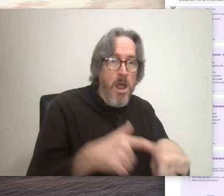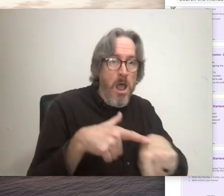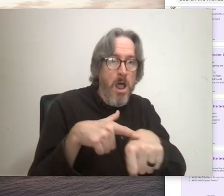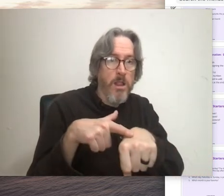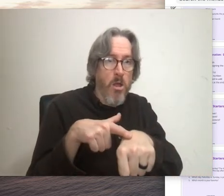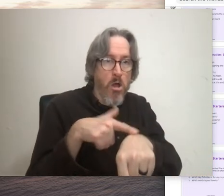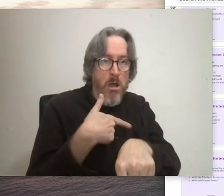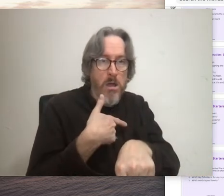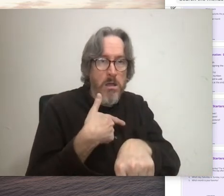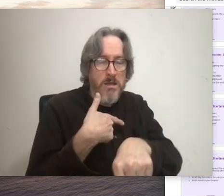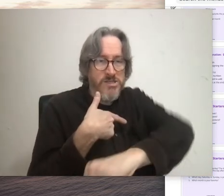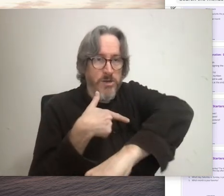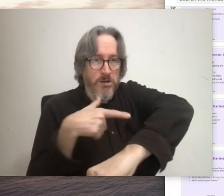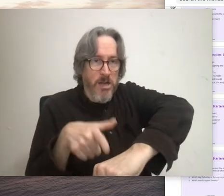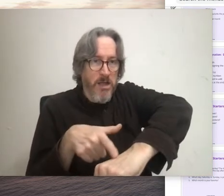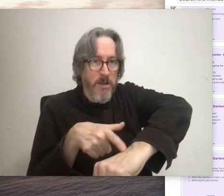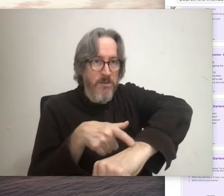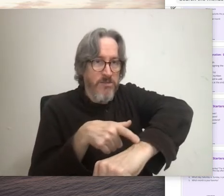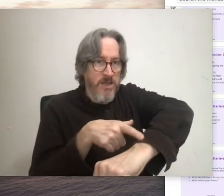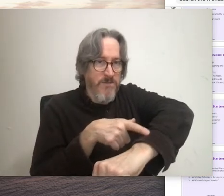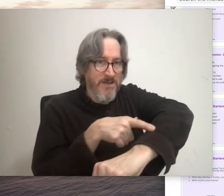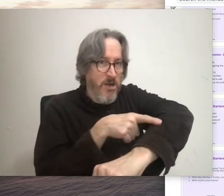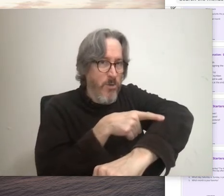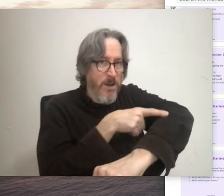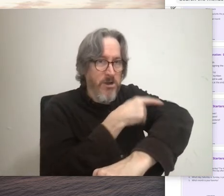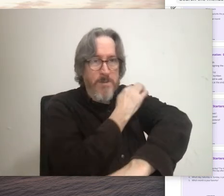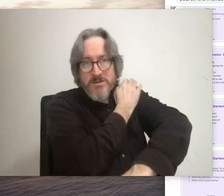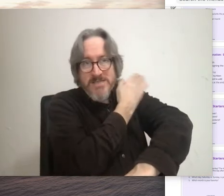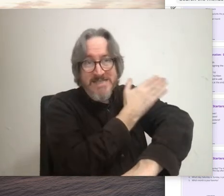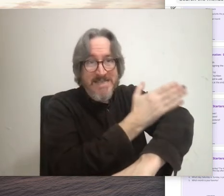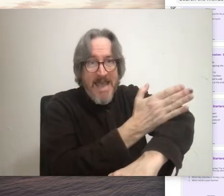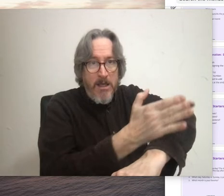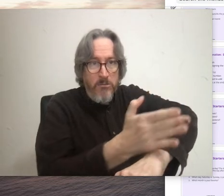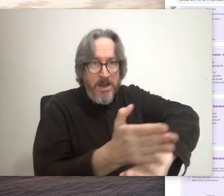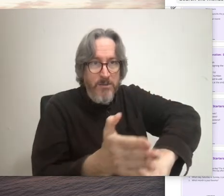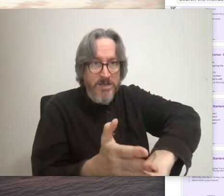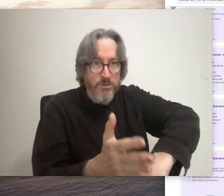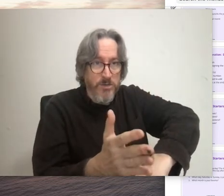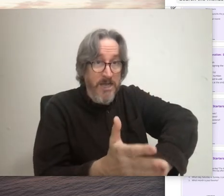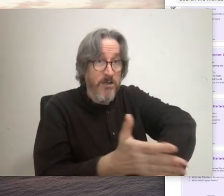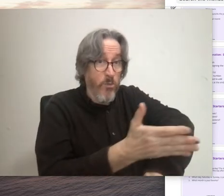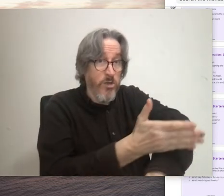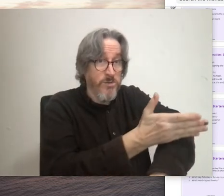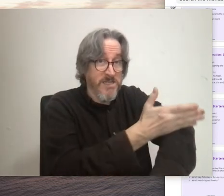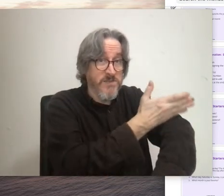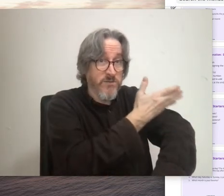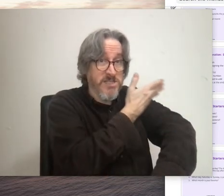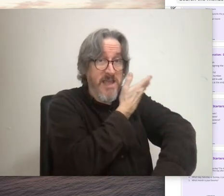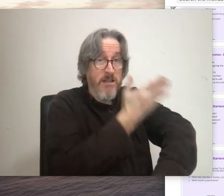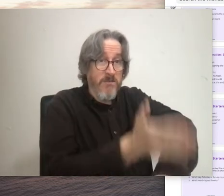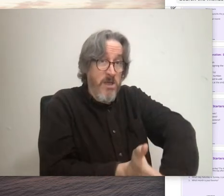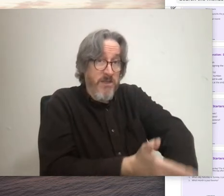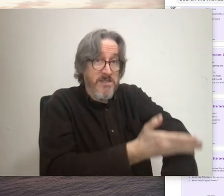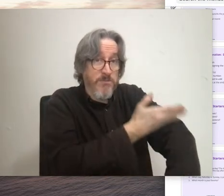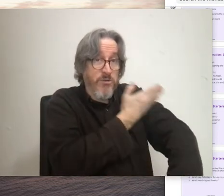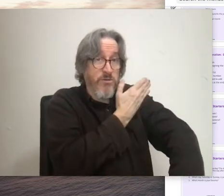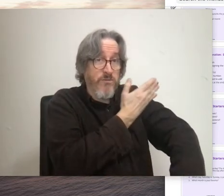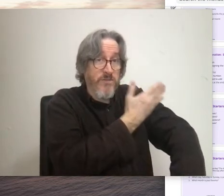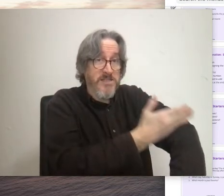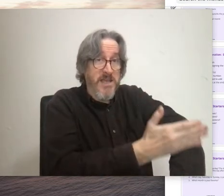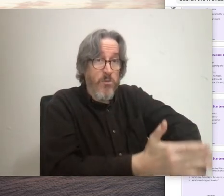here? Long. So here. Think about that going up the arm. Here's the scale, right? We do, like, we'll use this for a scale of